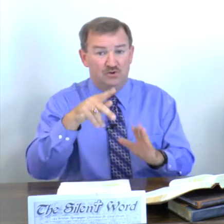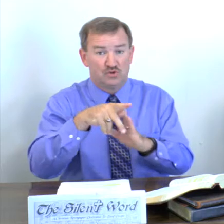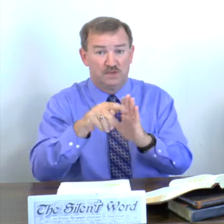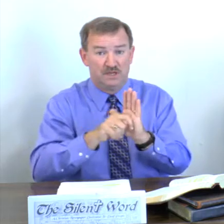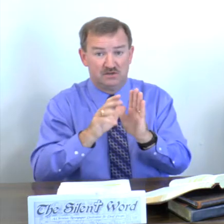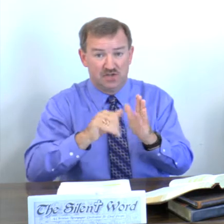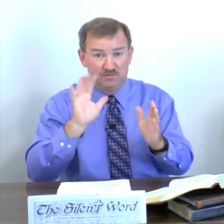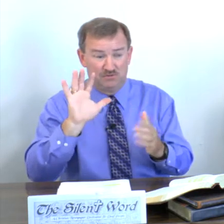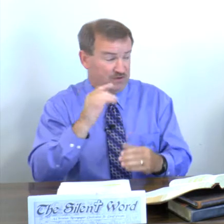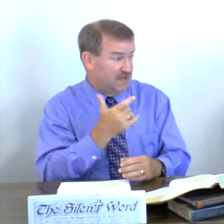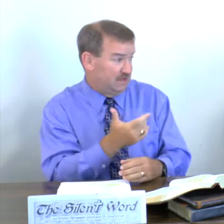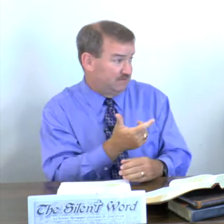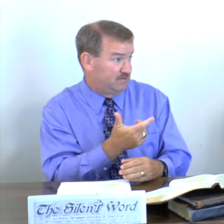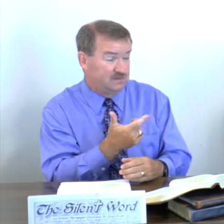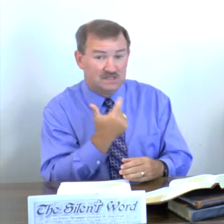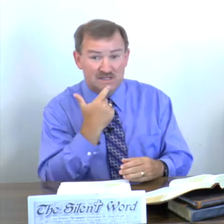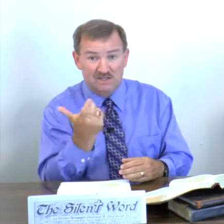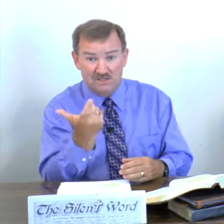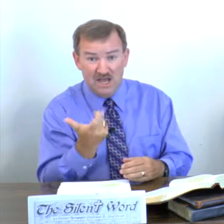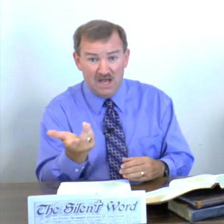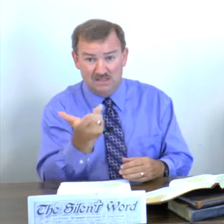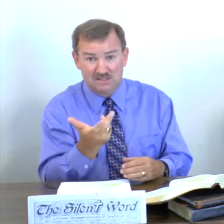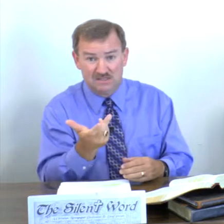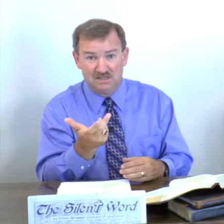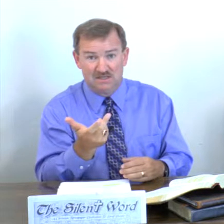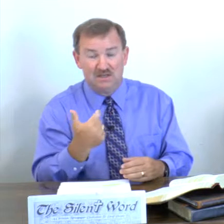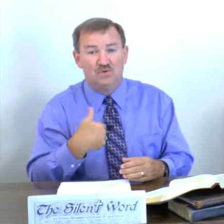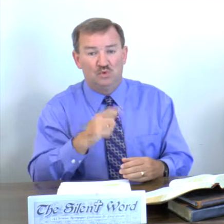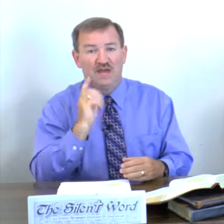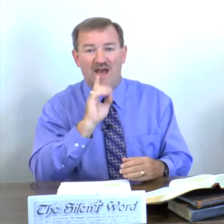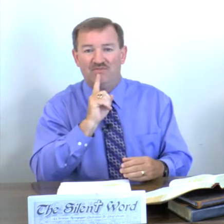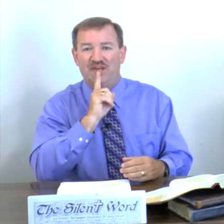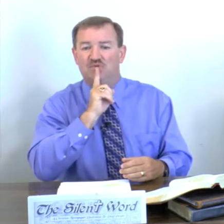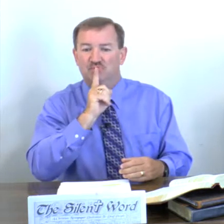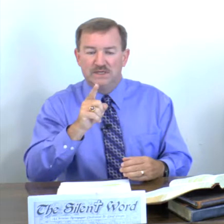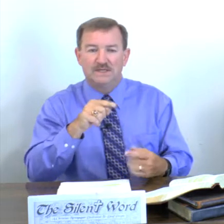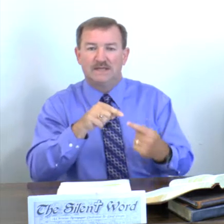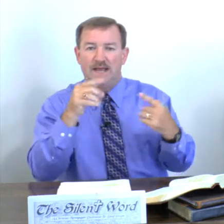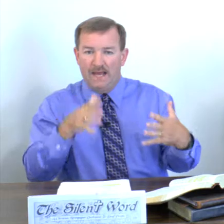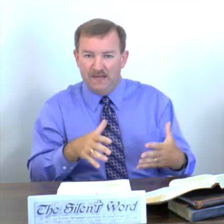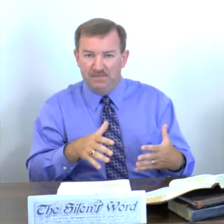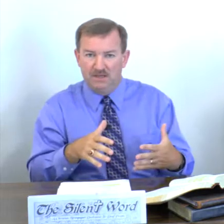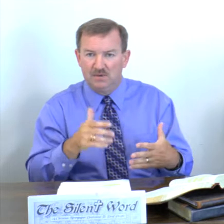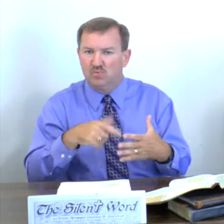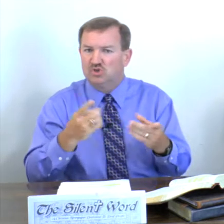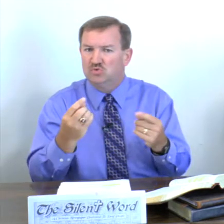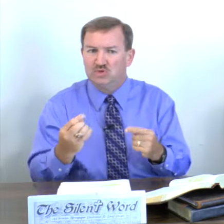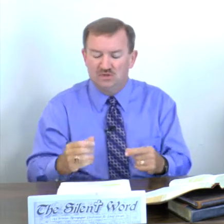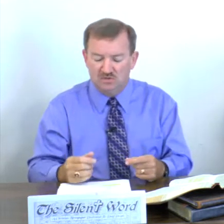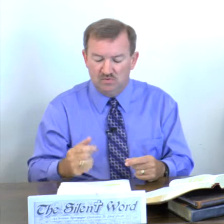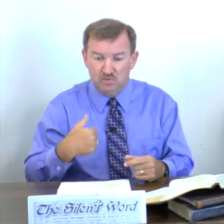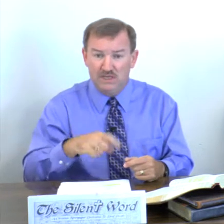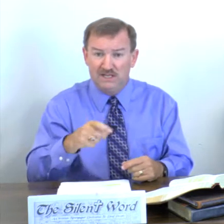1 Peter chapter 5 tells us we have a real enemy. What should we do? We need